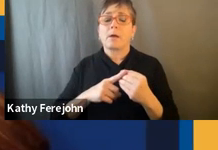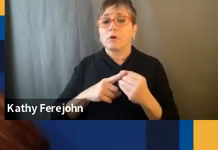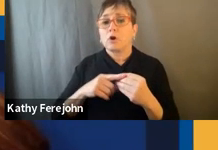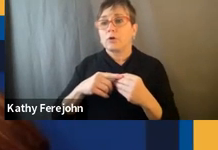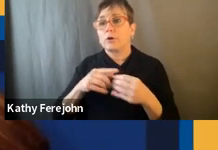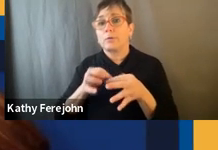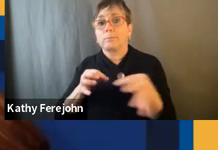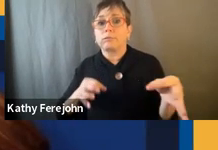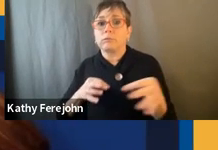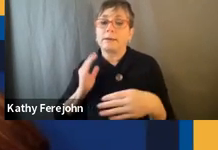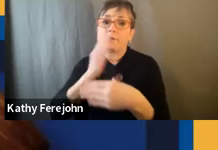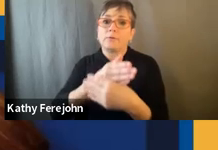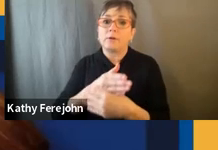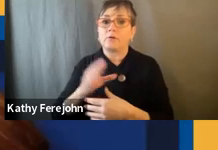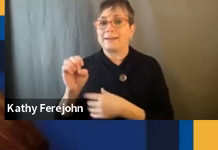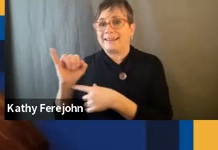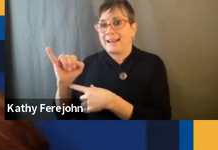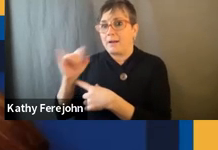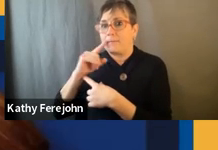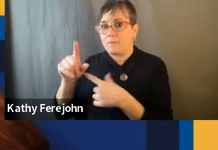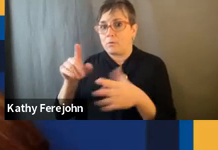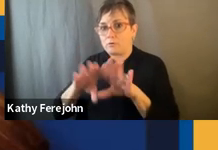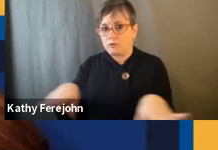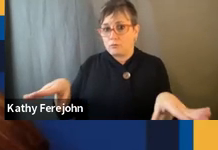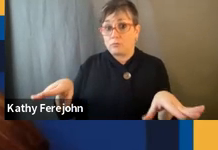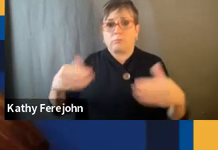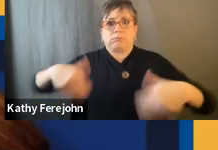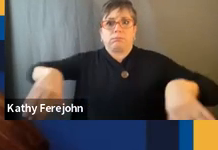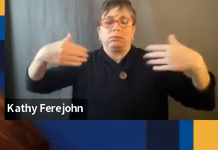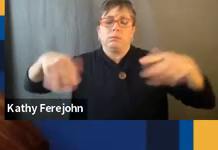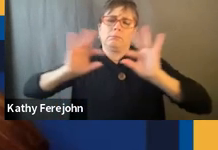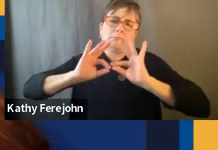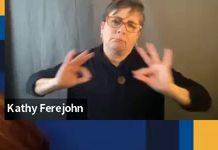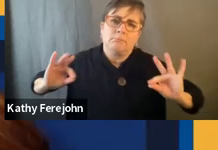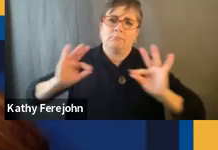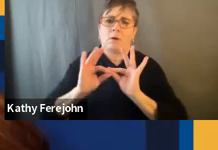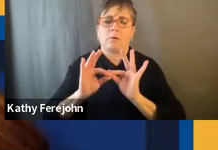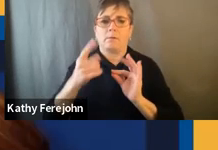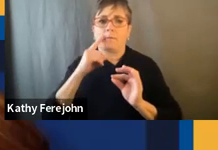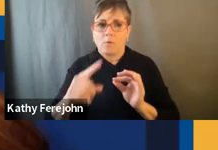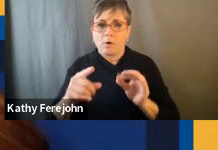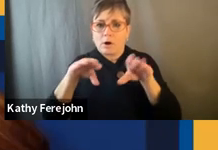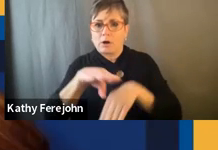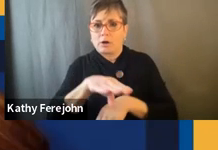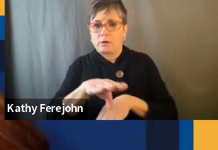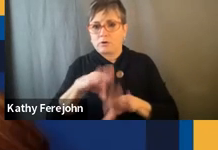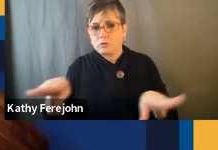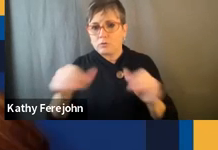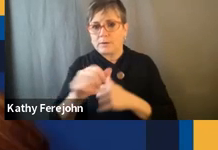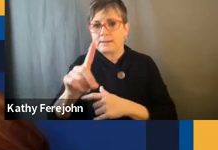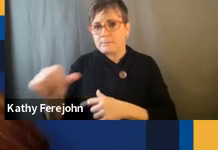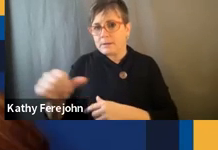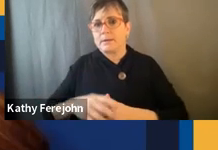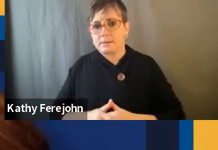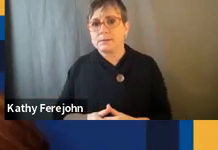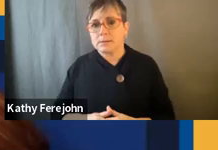important for able children, it's so, so important for the disabled child. So to determine